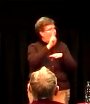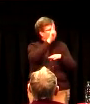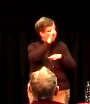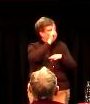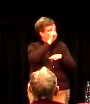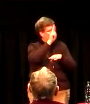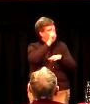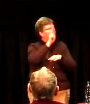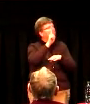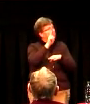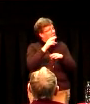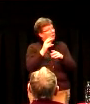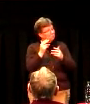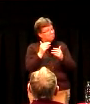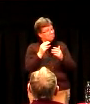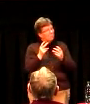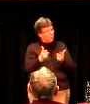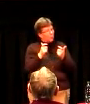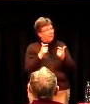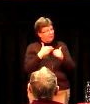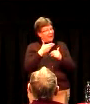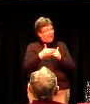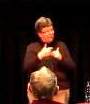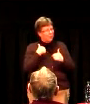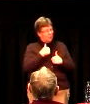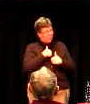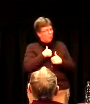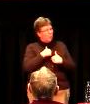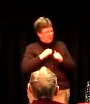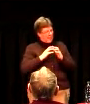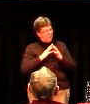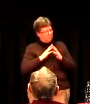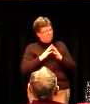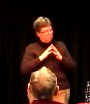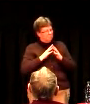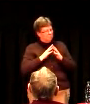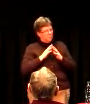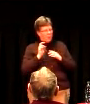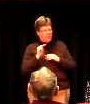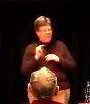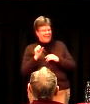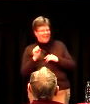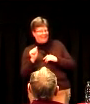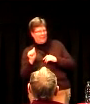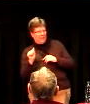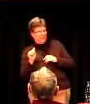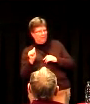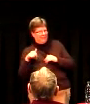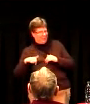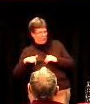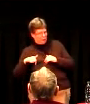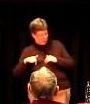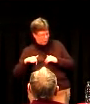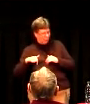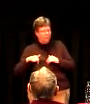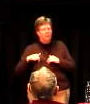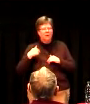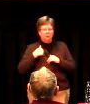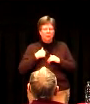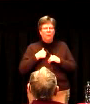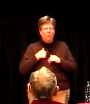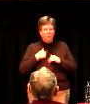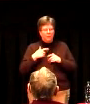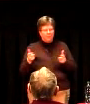rapidly thereafter, like by the following year, we had organized NASA. And basically what we did was we pulled together